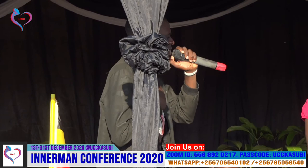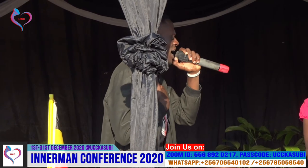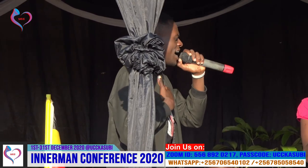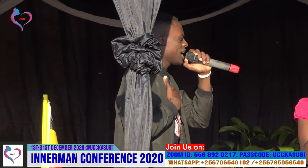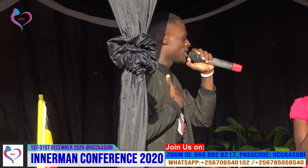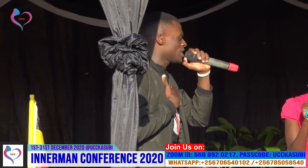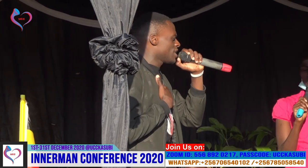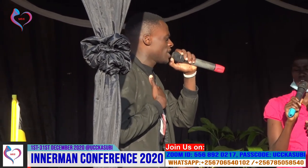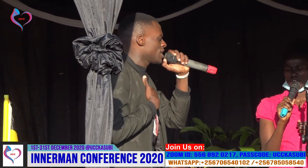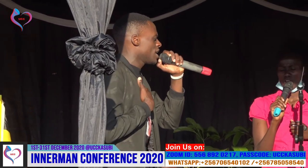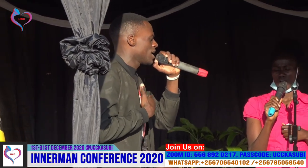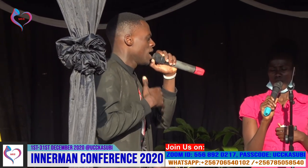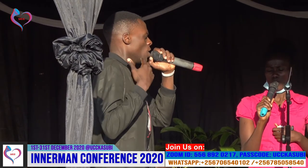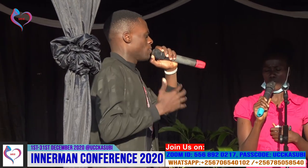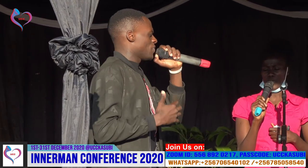nendo zayange